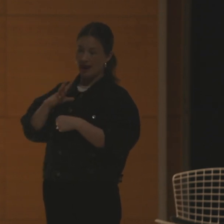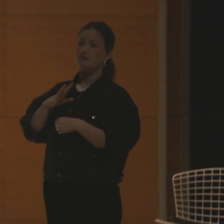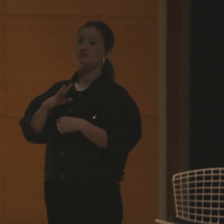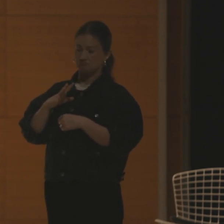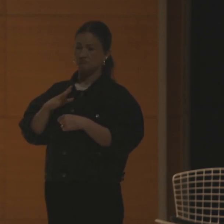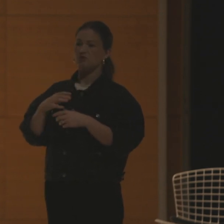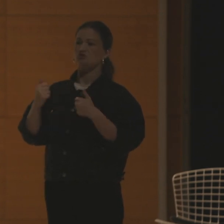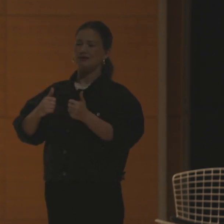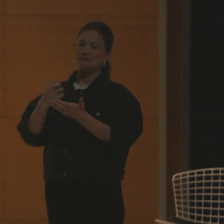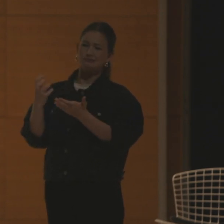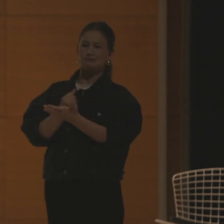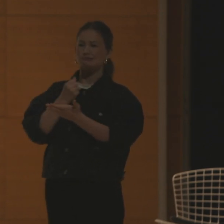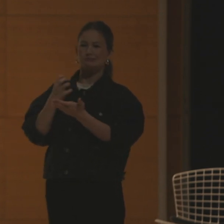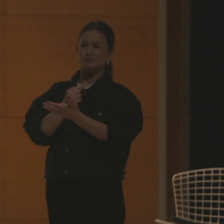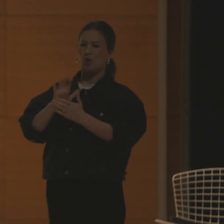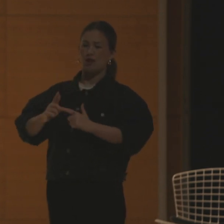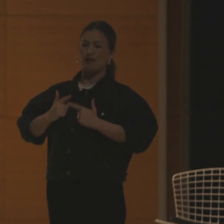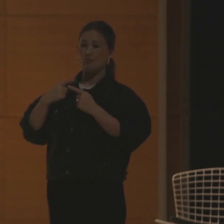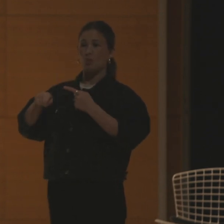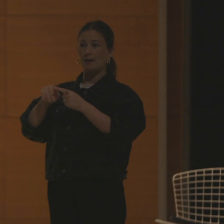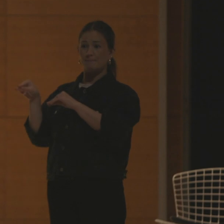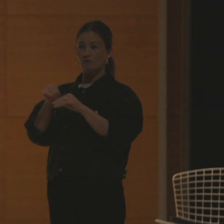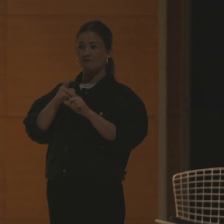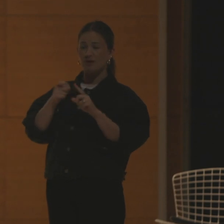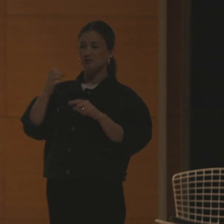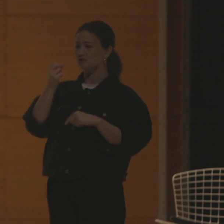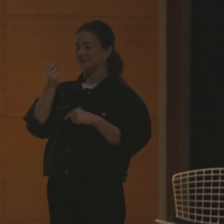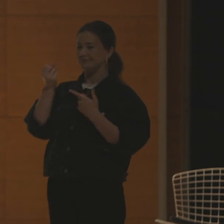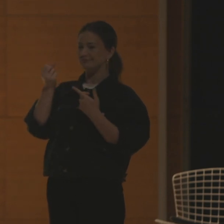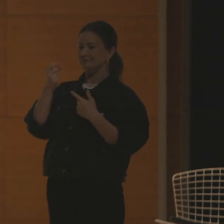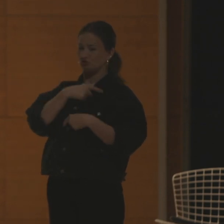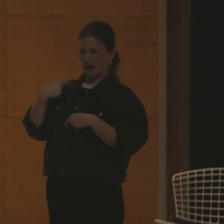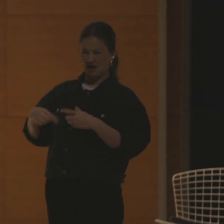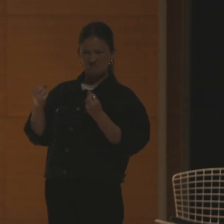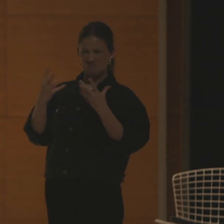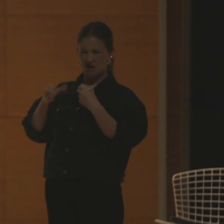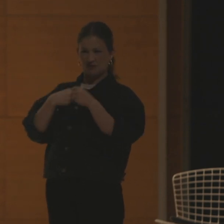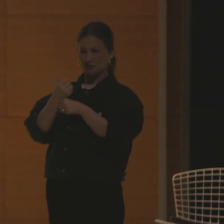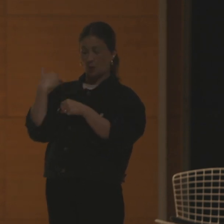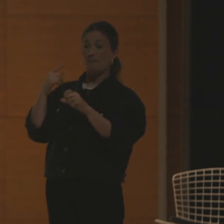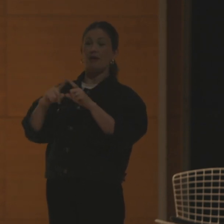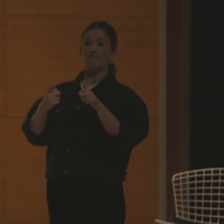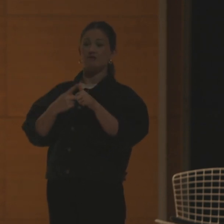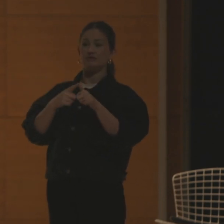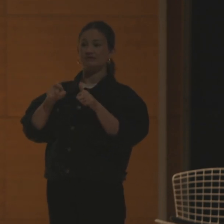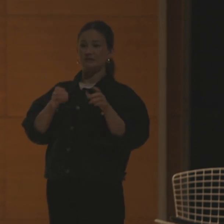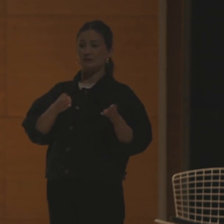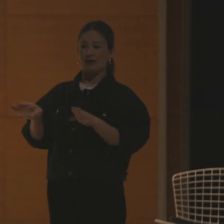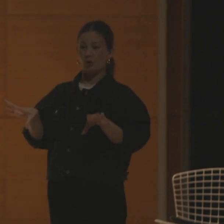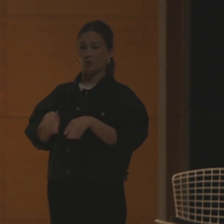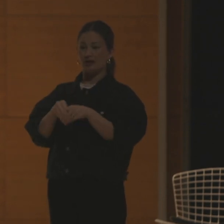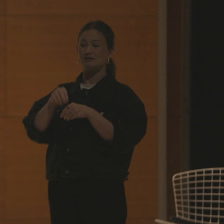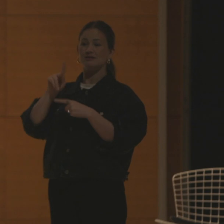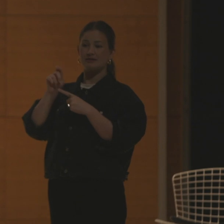the future she'd imagined for herself when she moved from Shanghai all those years ago. But first, she needs to plan her wedding, and Kathleen will be her maid of